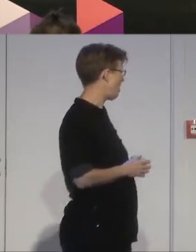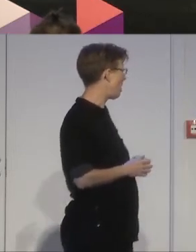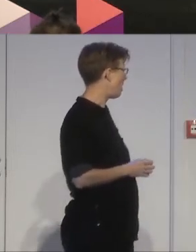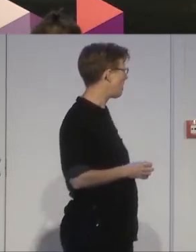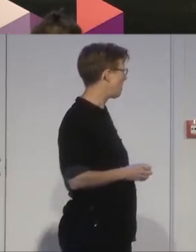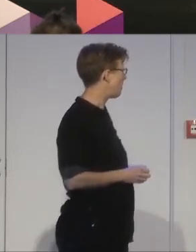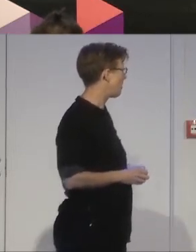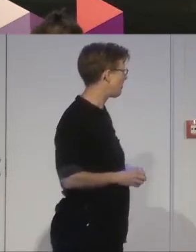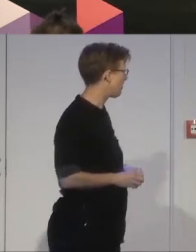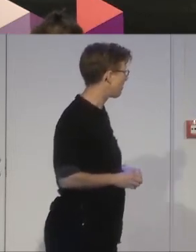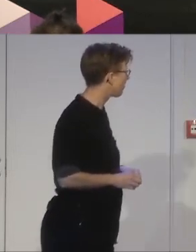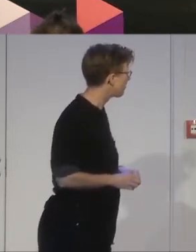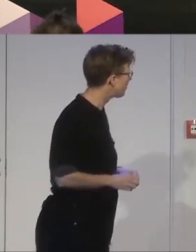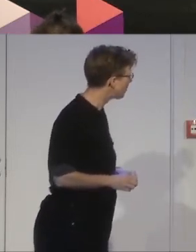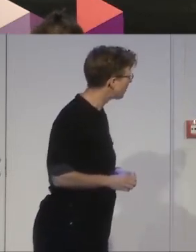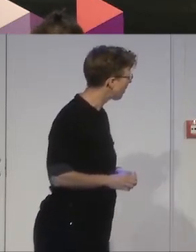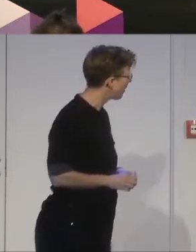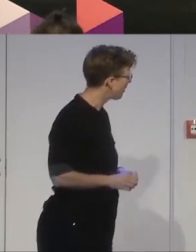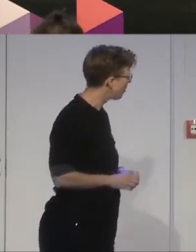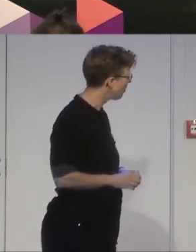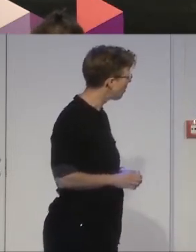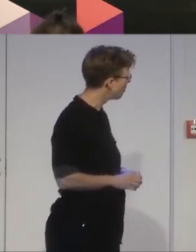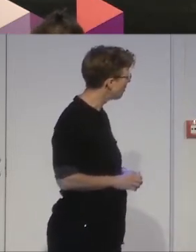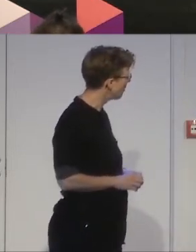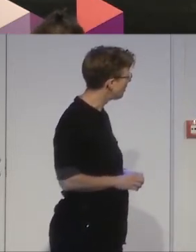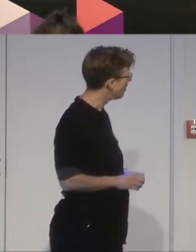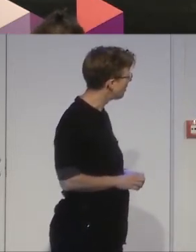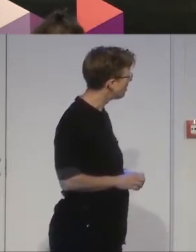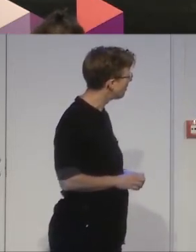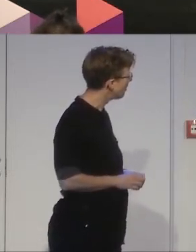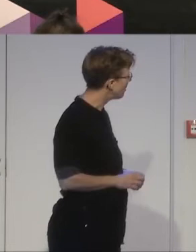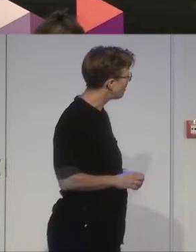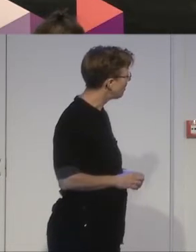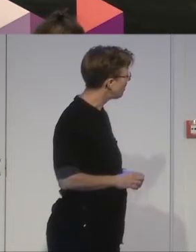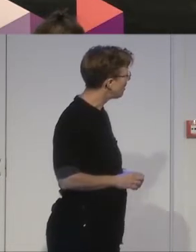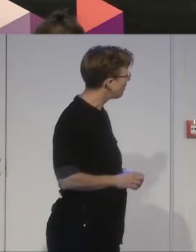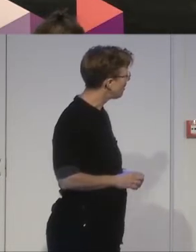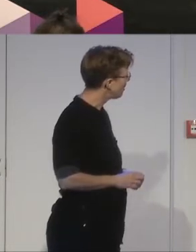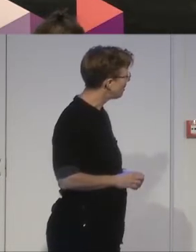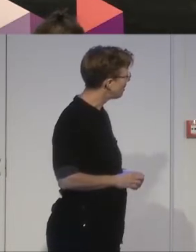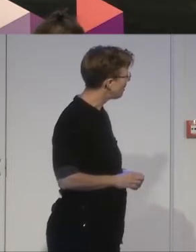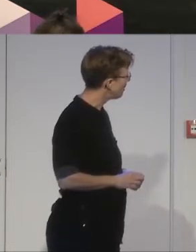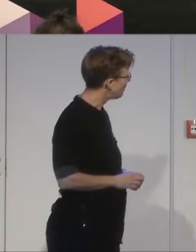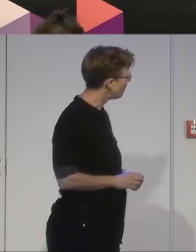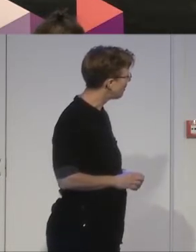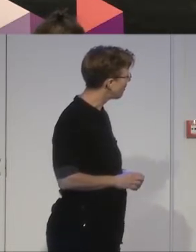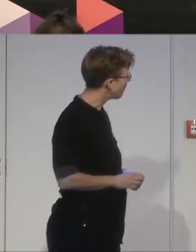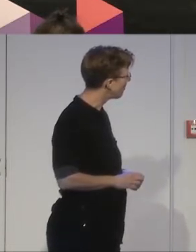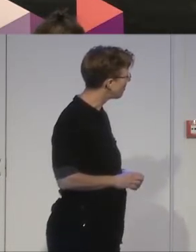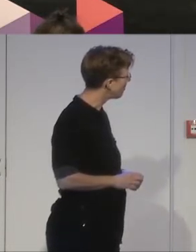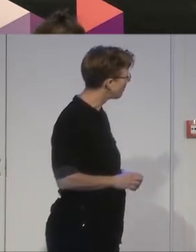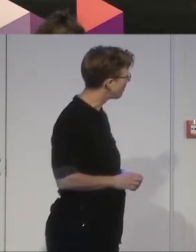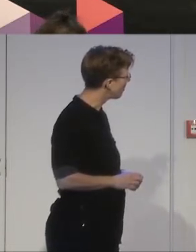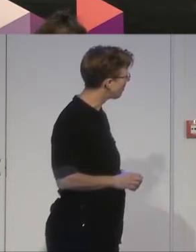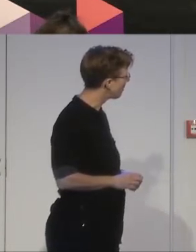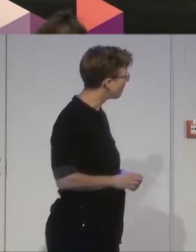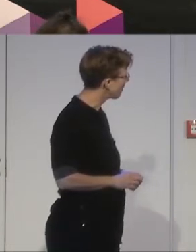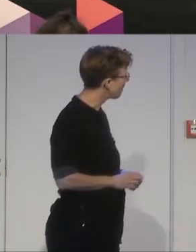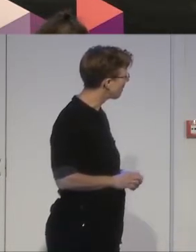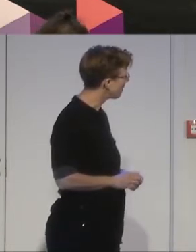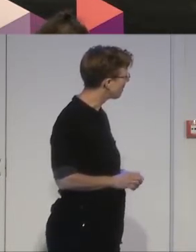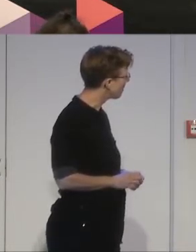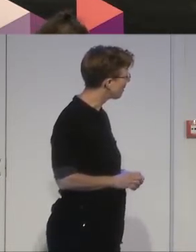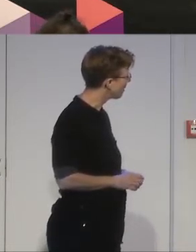Yeah, I can actually, when I think of it, I learned a lot from this situation, from my thesis. So I'm thinking much more